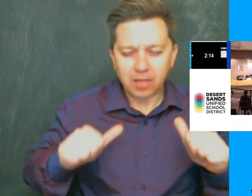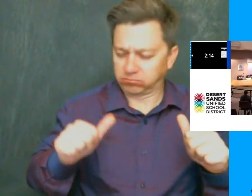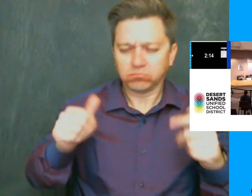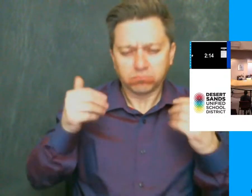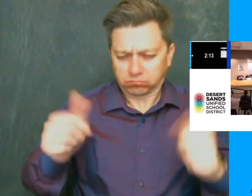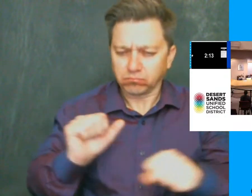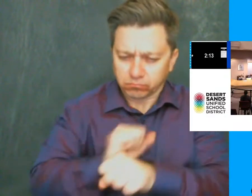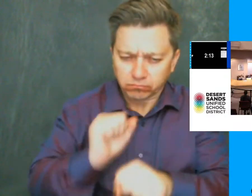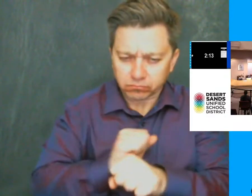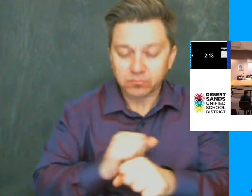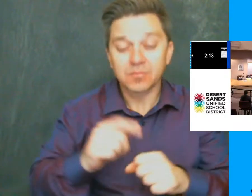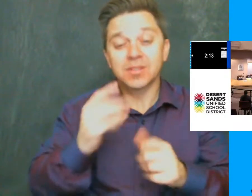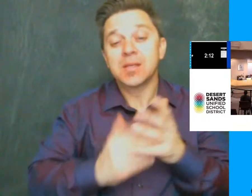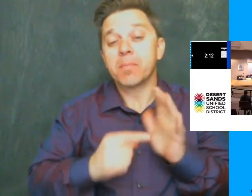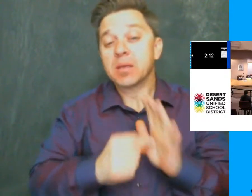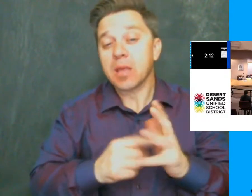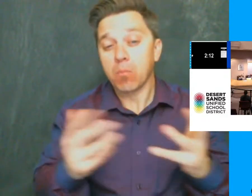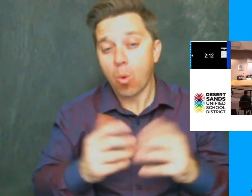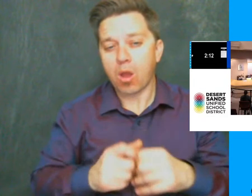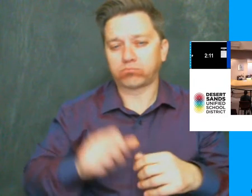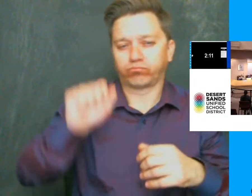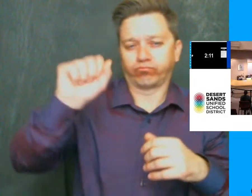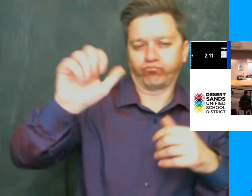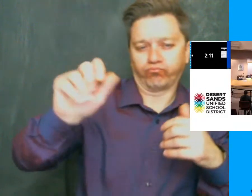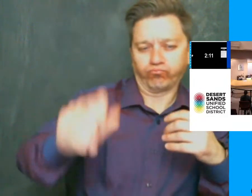of what I'm speaking about. One,